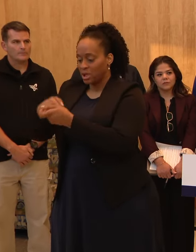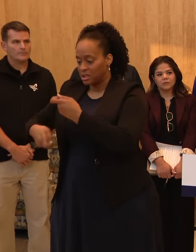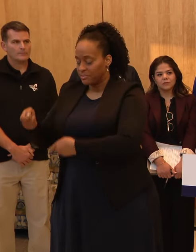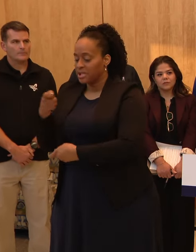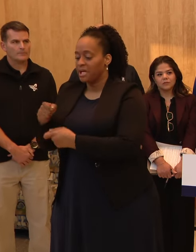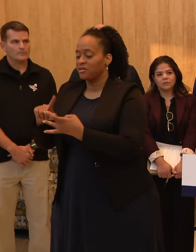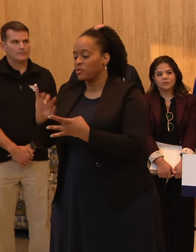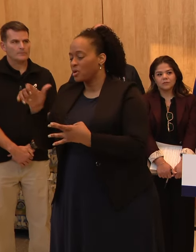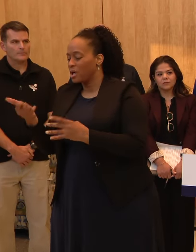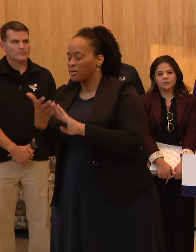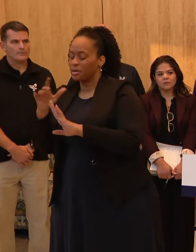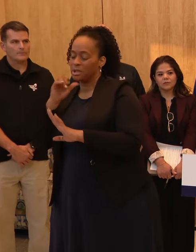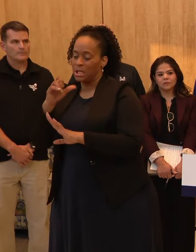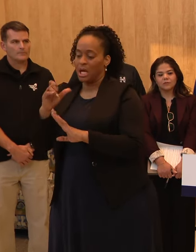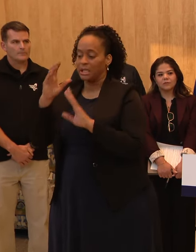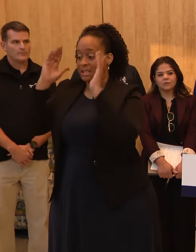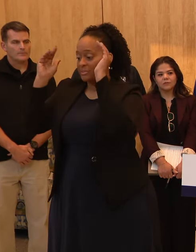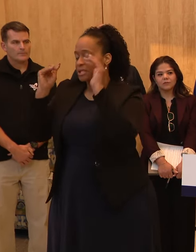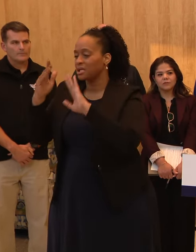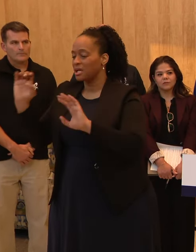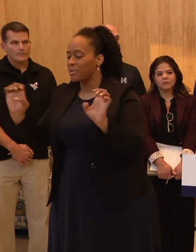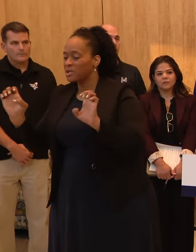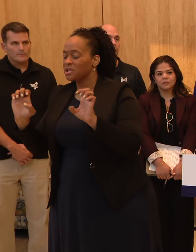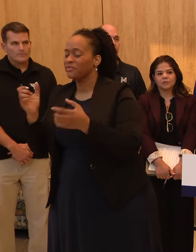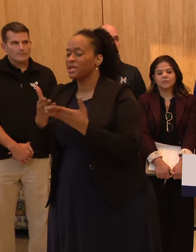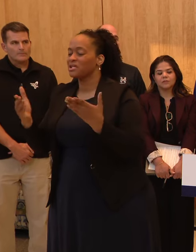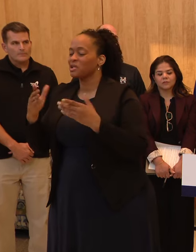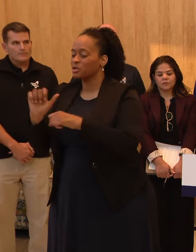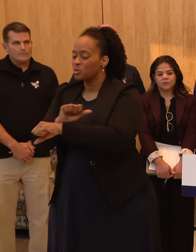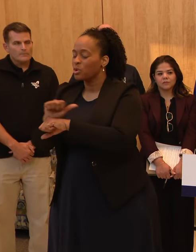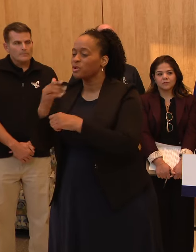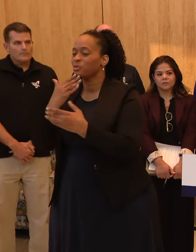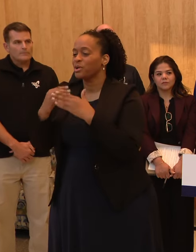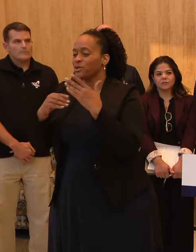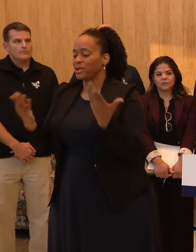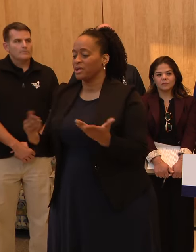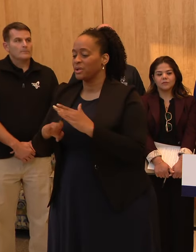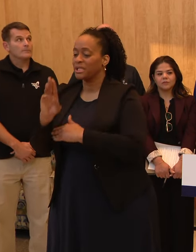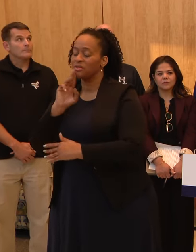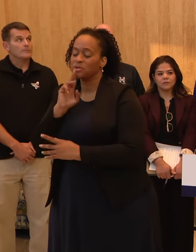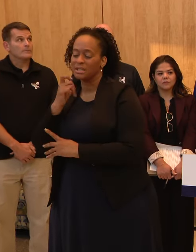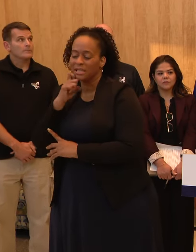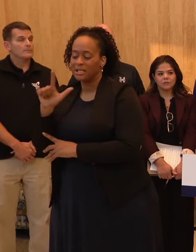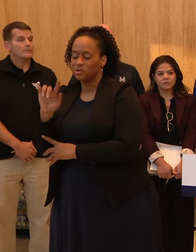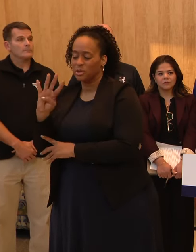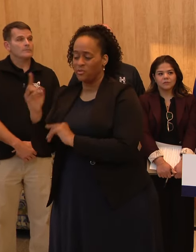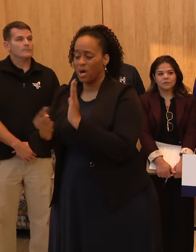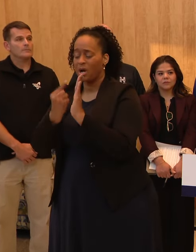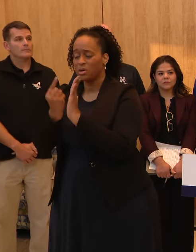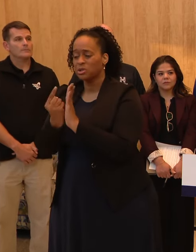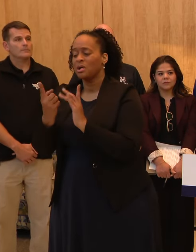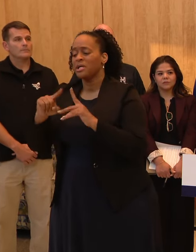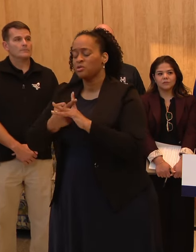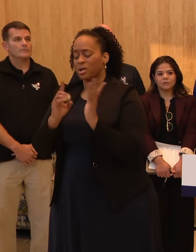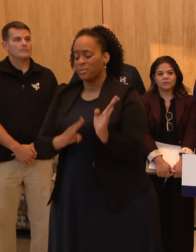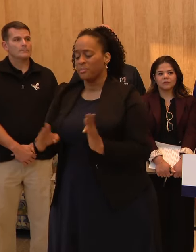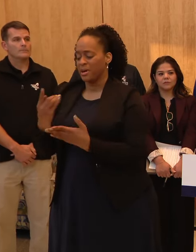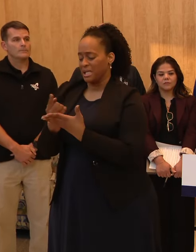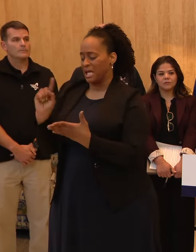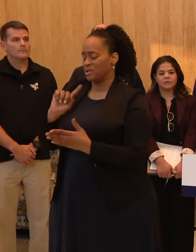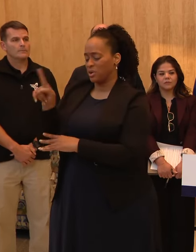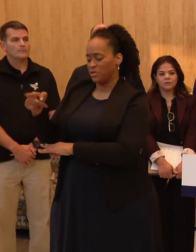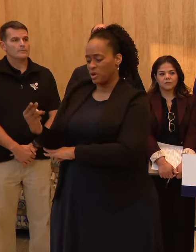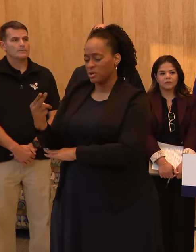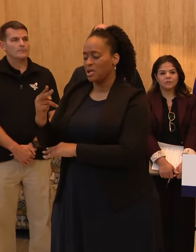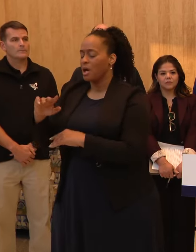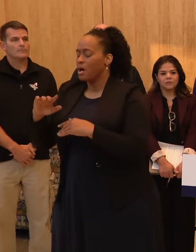unforeseen emergencies. So things have really worked well in Houston the last 24 hours. We started preparing last Thursday, and all